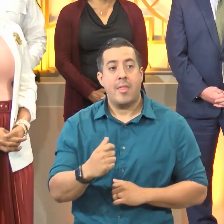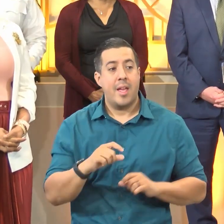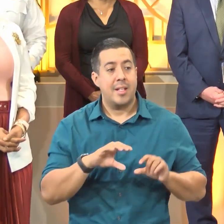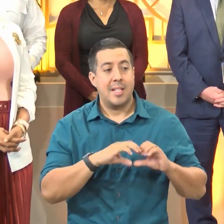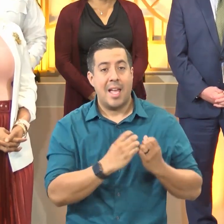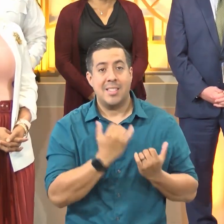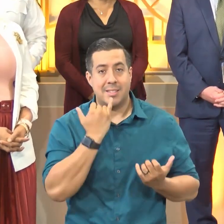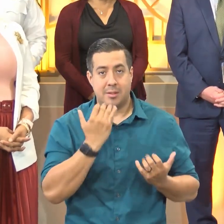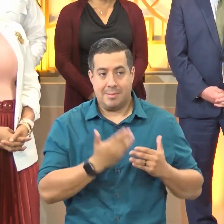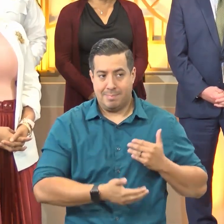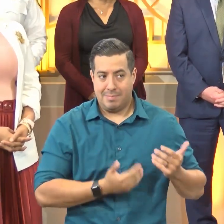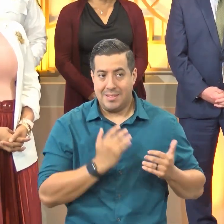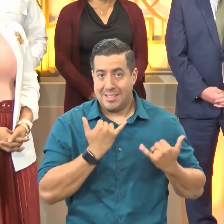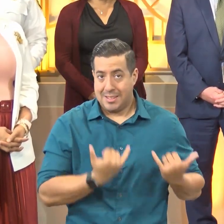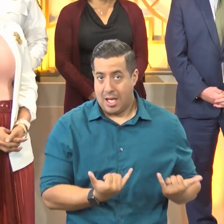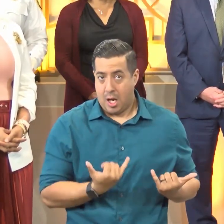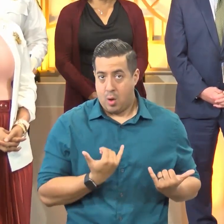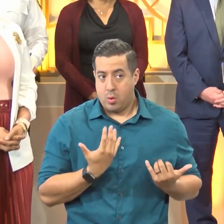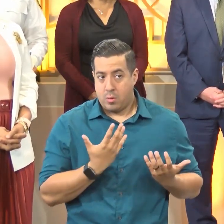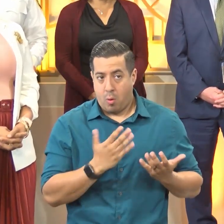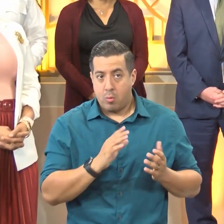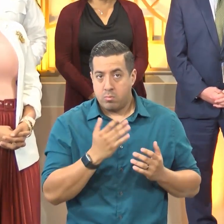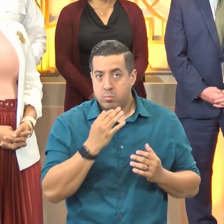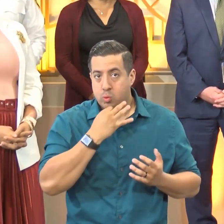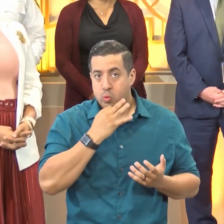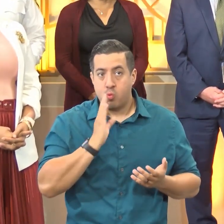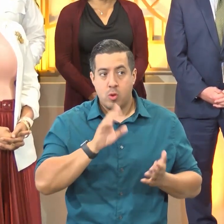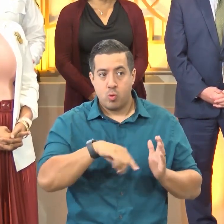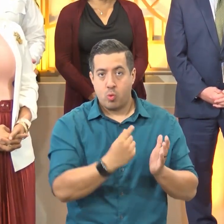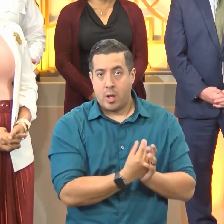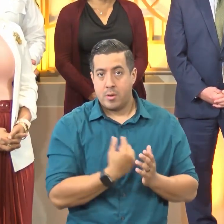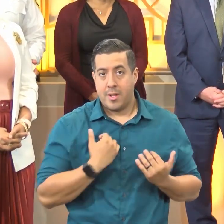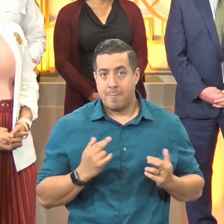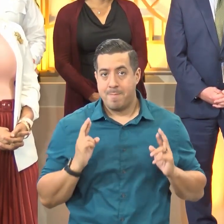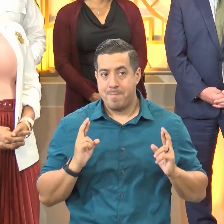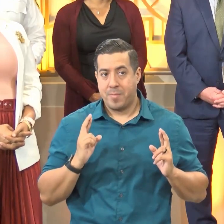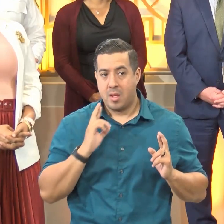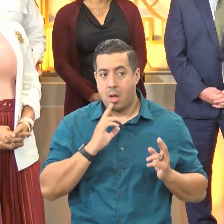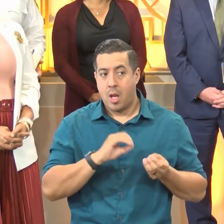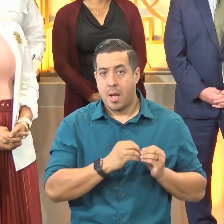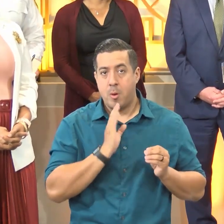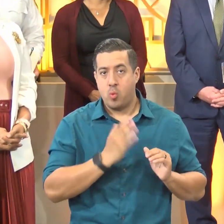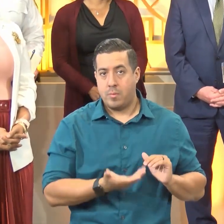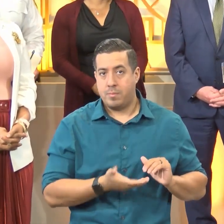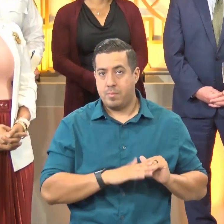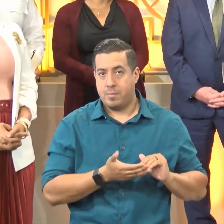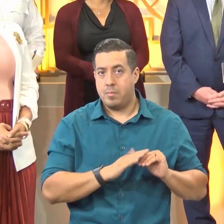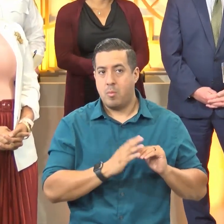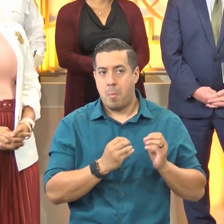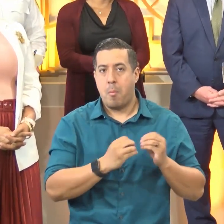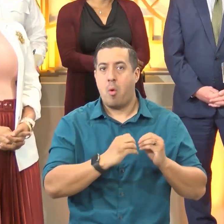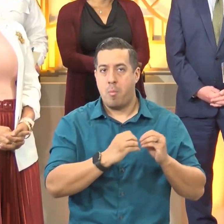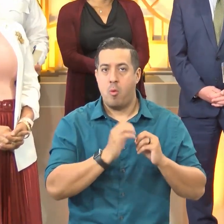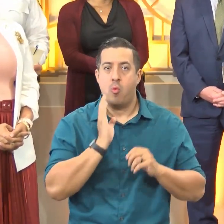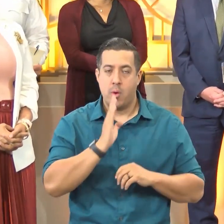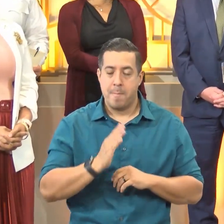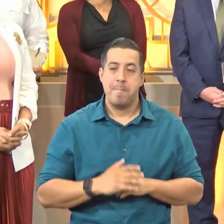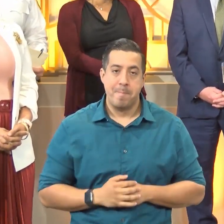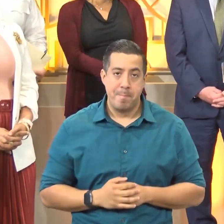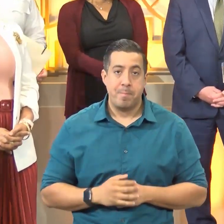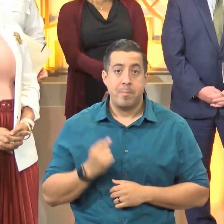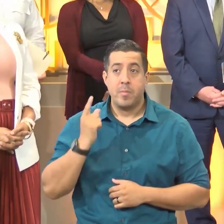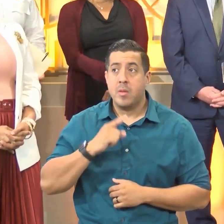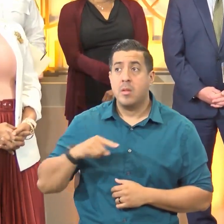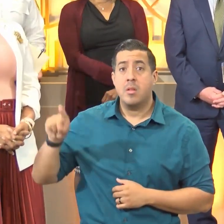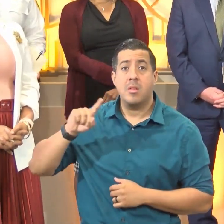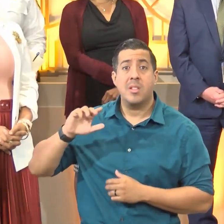that is in progress as we speak. So the hope is the number will continue, will add. Like all major